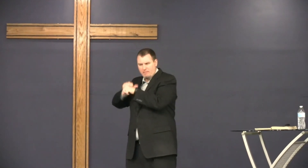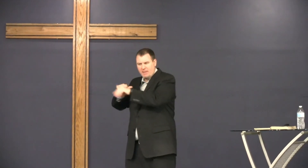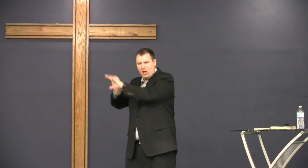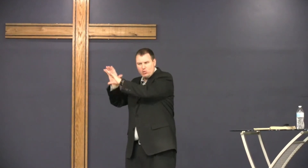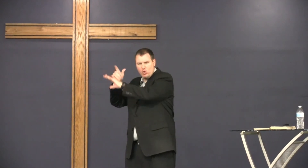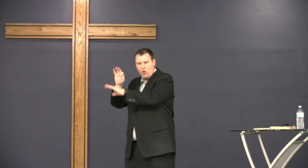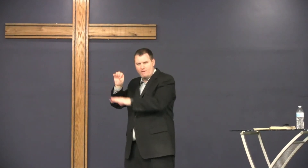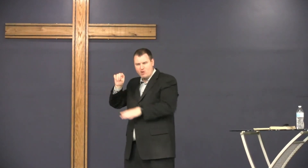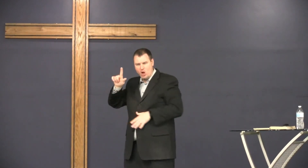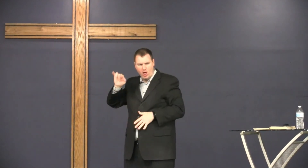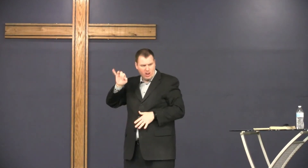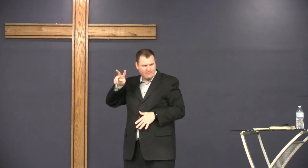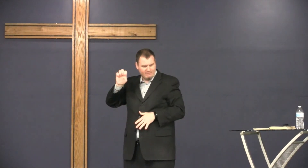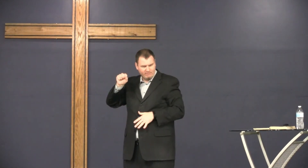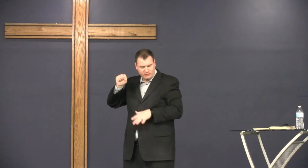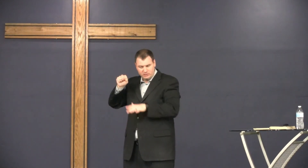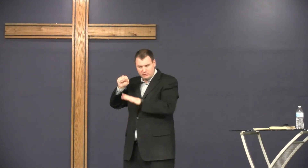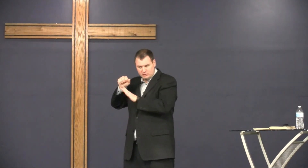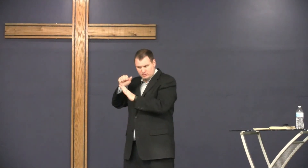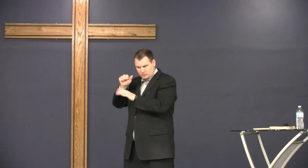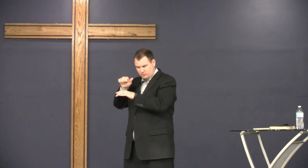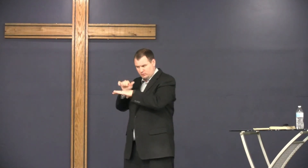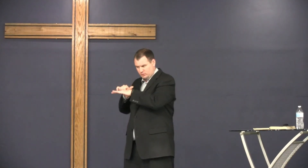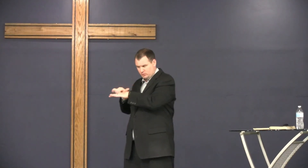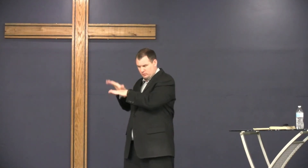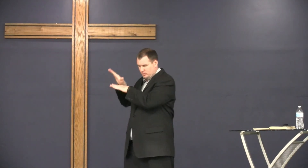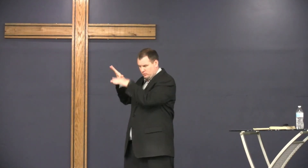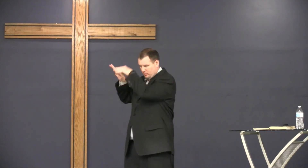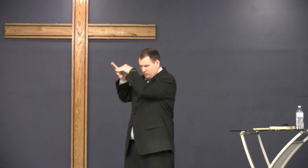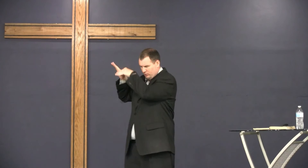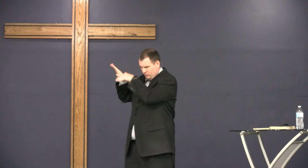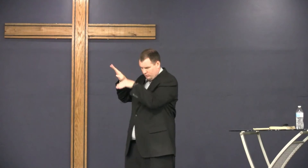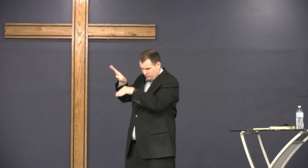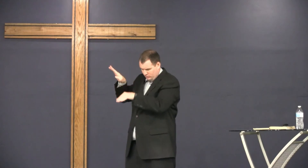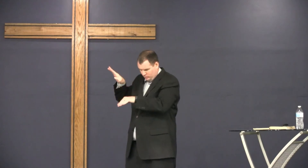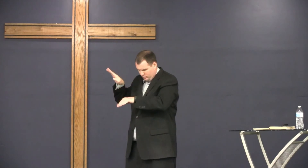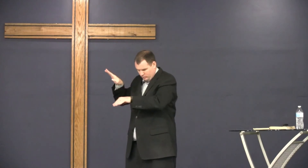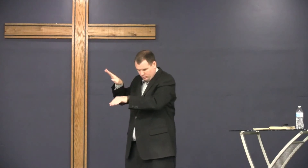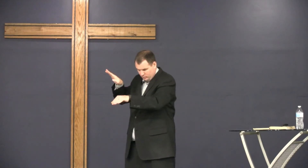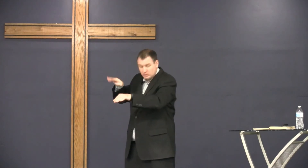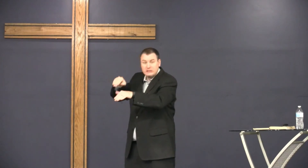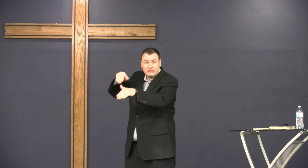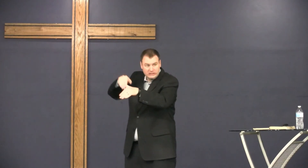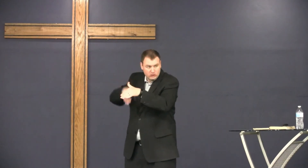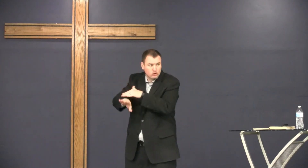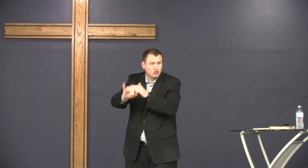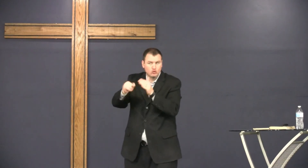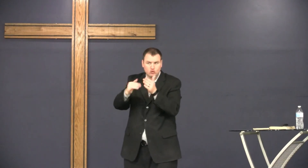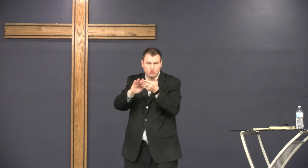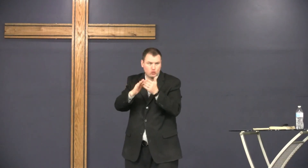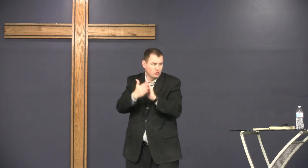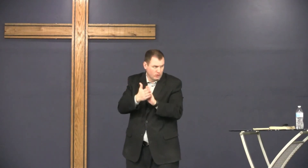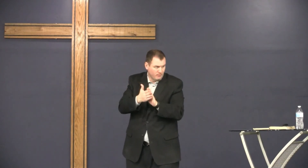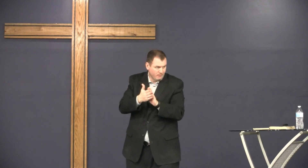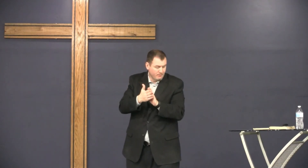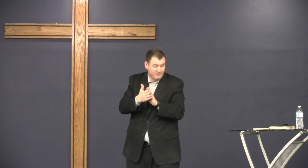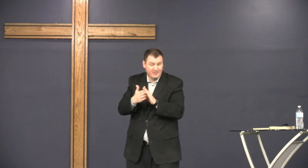Understand where Jesus is coming from, the Mount of Olives, okay? So as he's going down the mountain